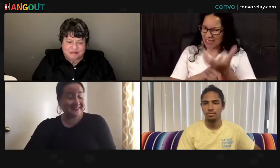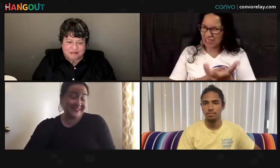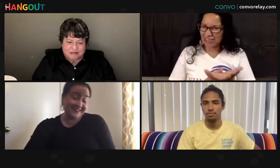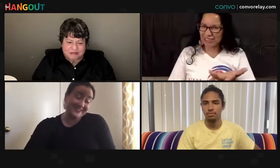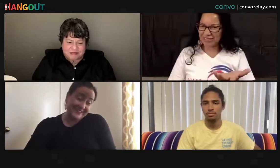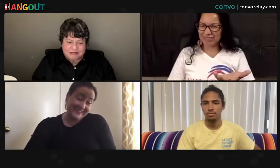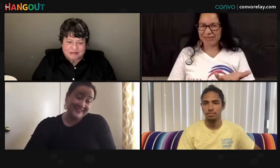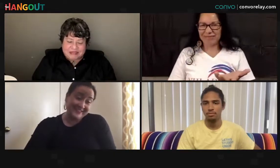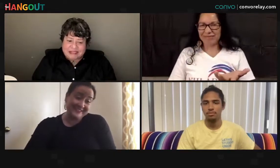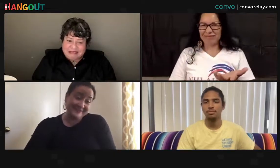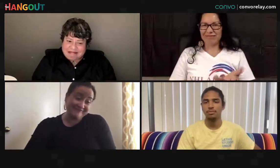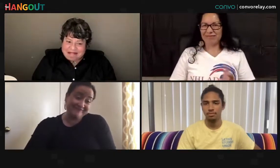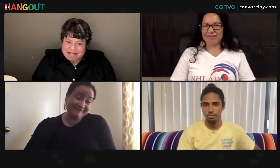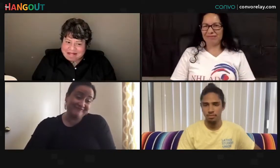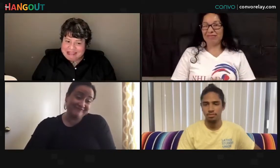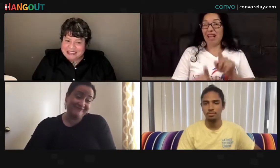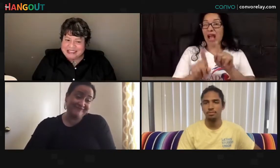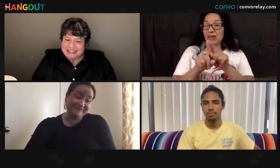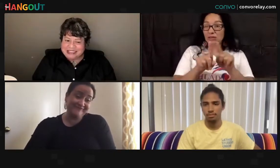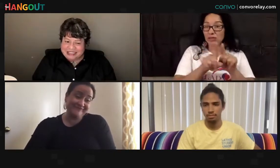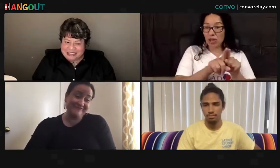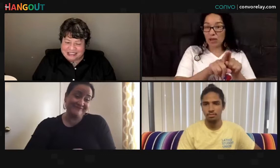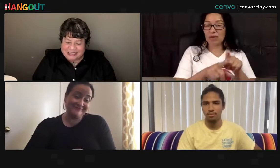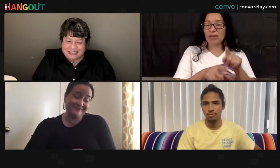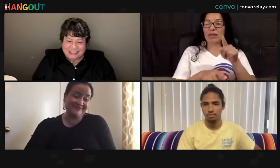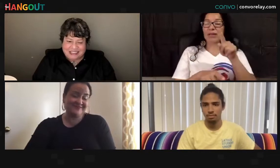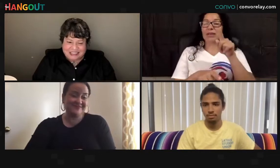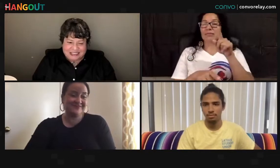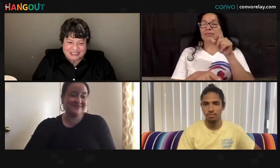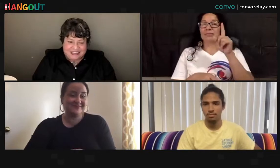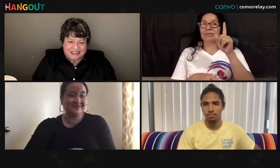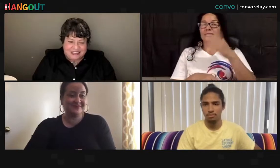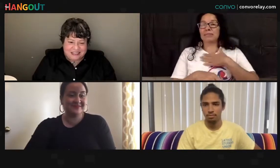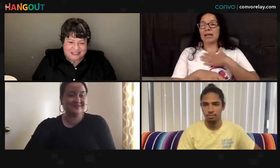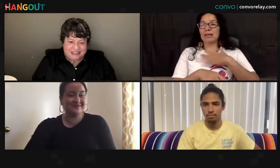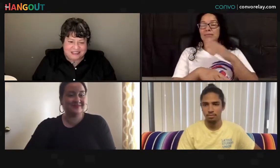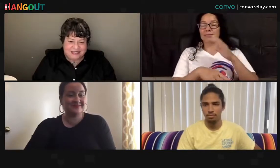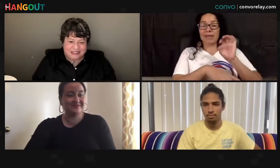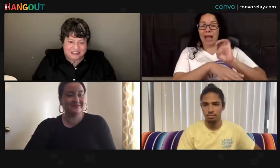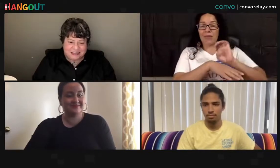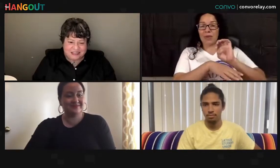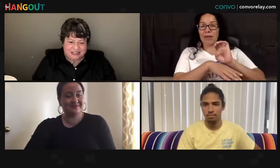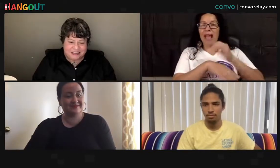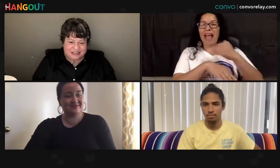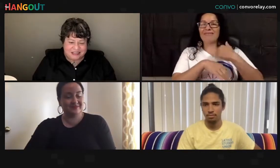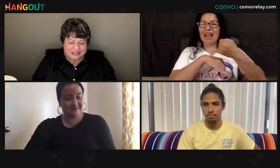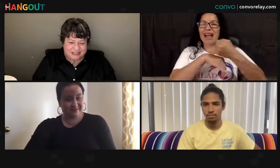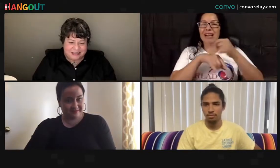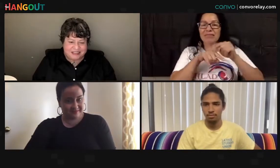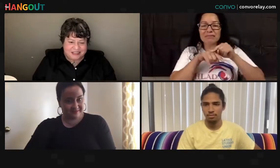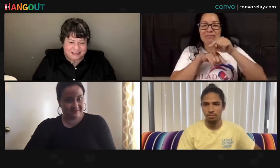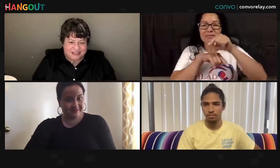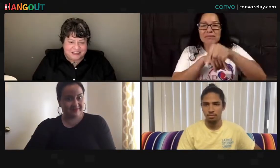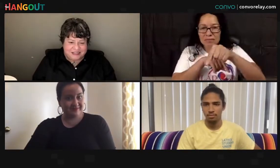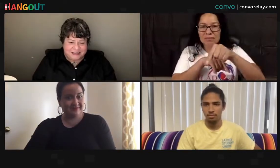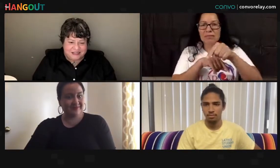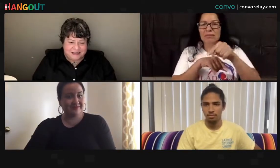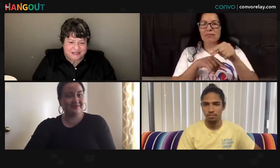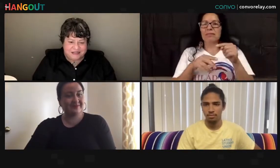mean, that's stealing one's culture, in my opinion. Also, in Ecuador, there is an island right